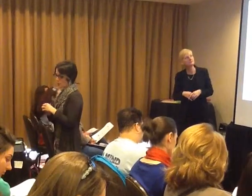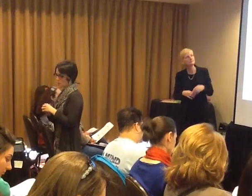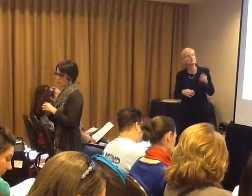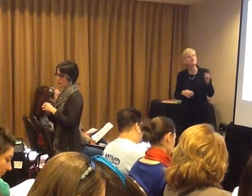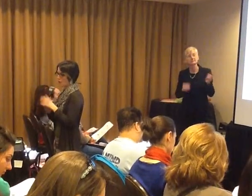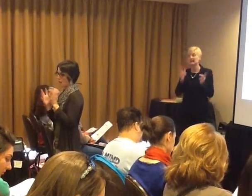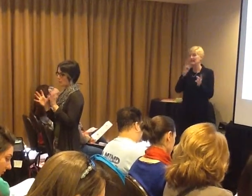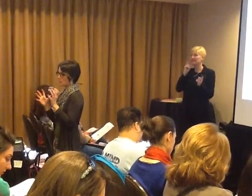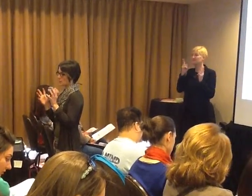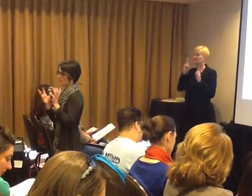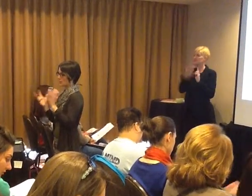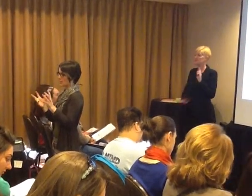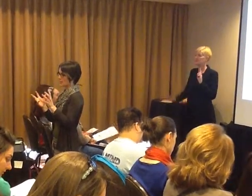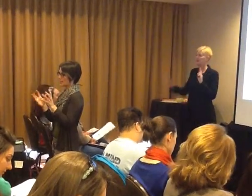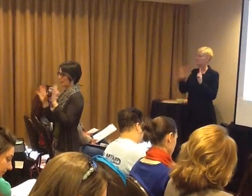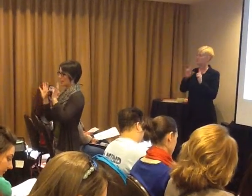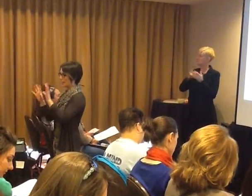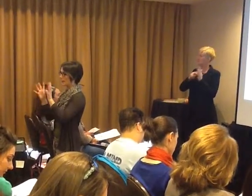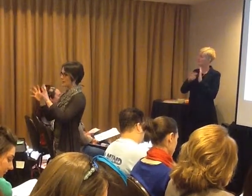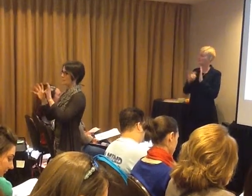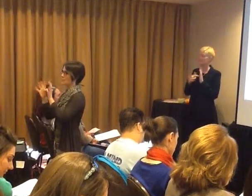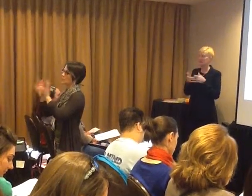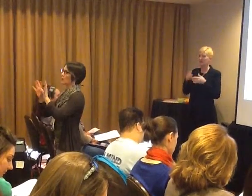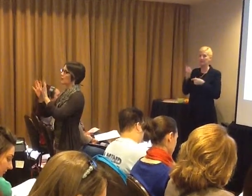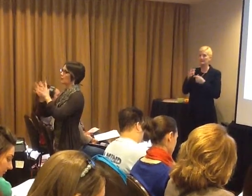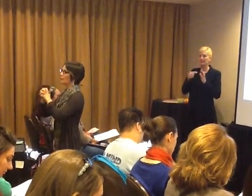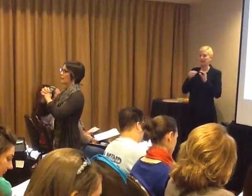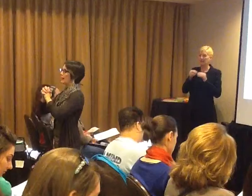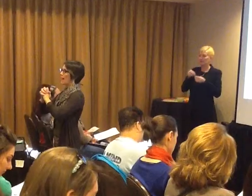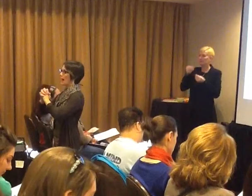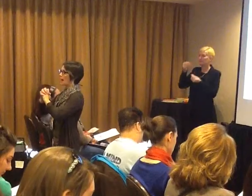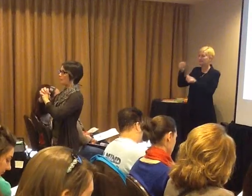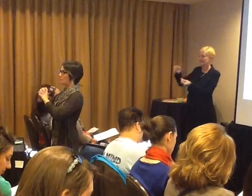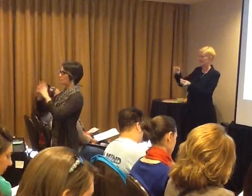Visuospatial recall. So objects presented in this sort of